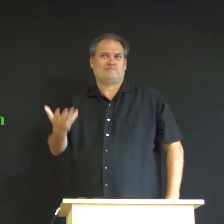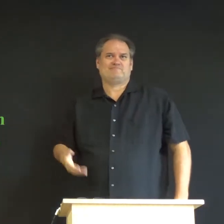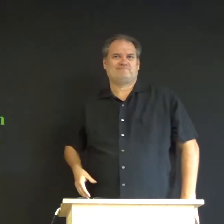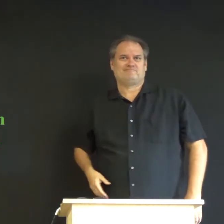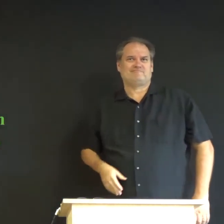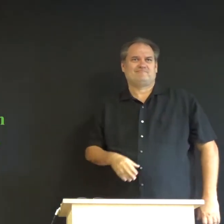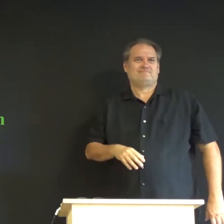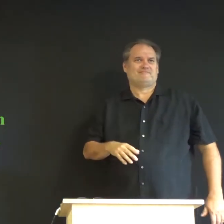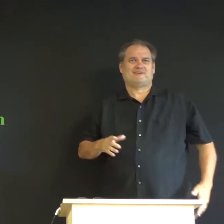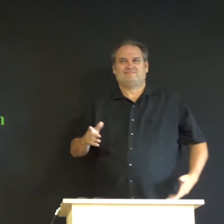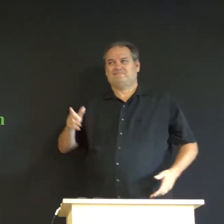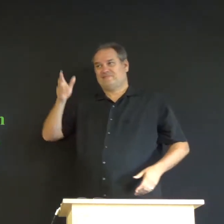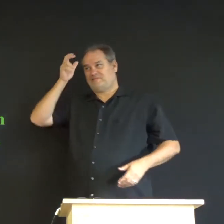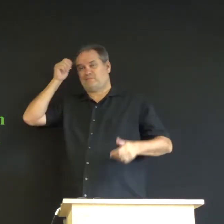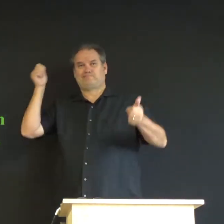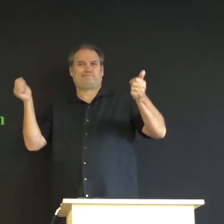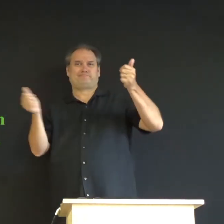The answer is no, he's not equal.